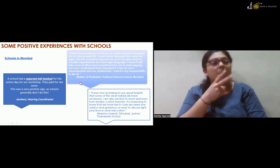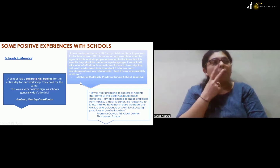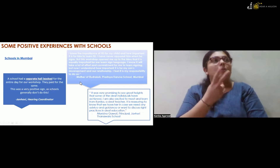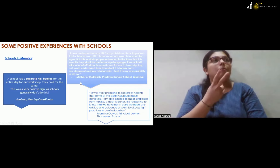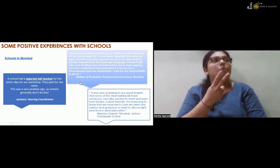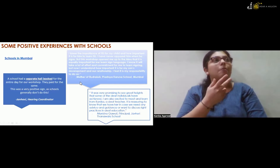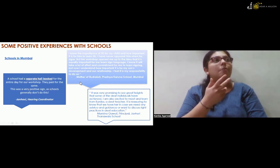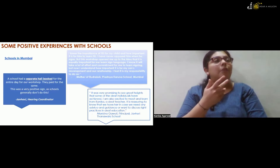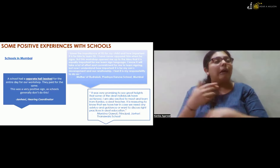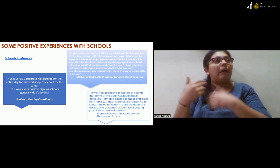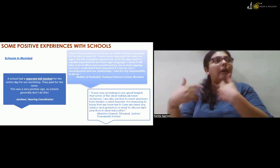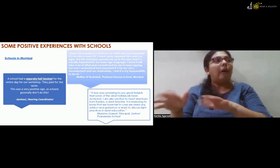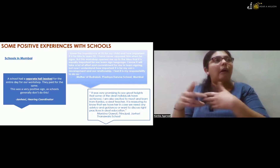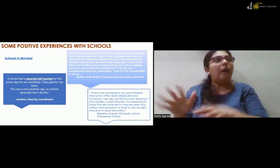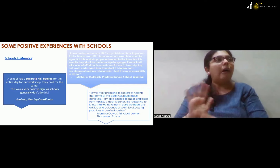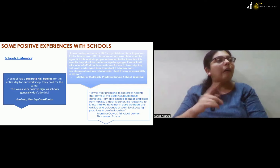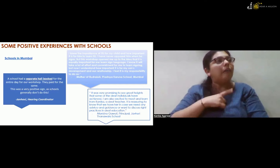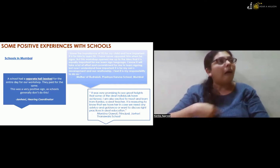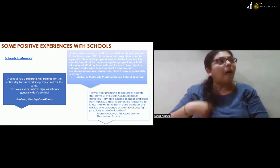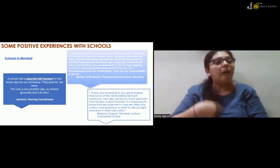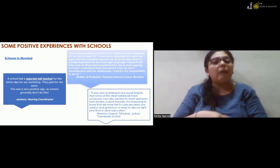for the first time, in this workshop,